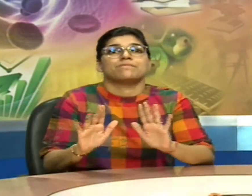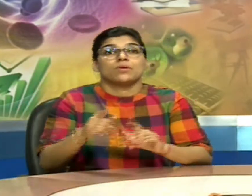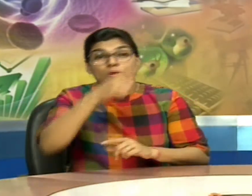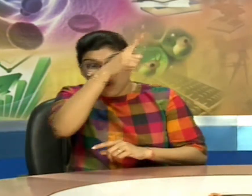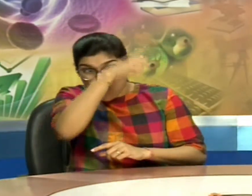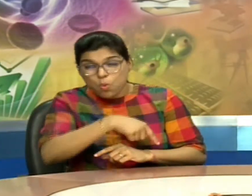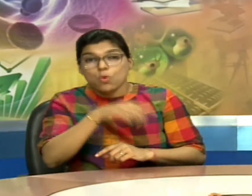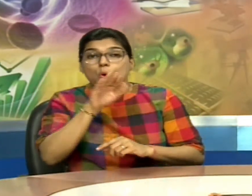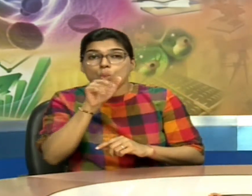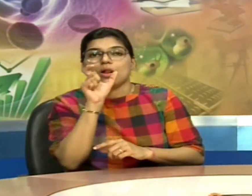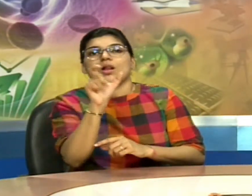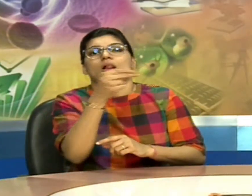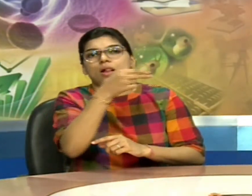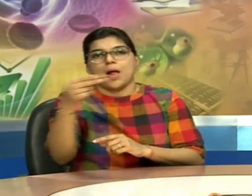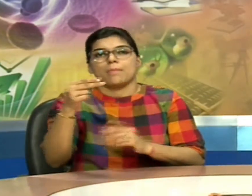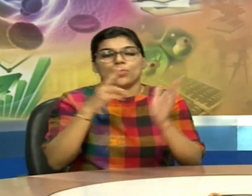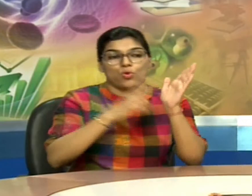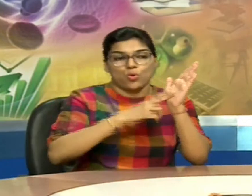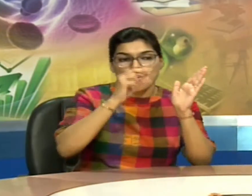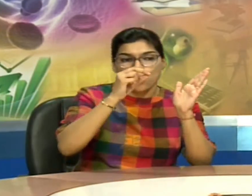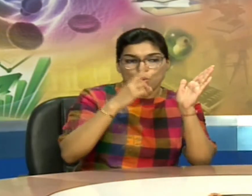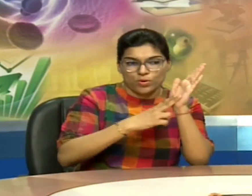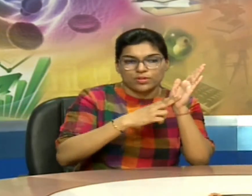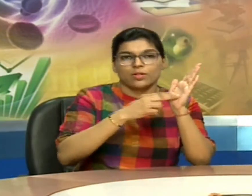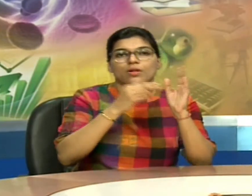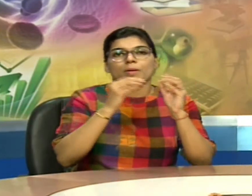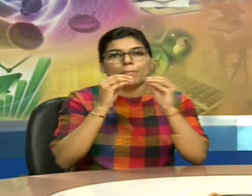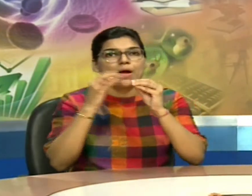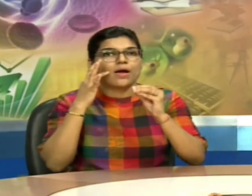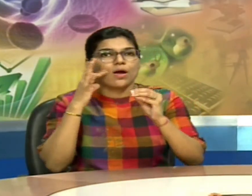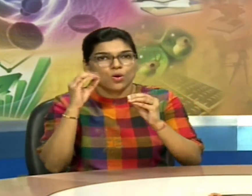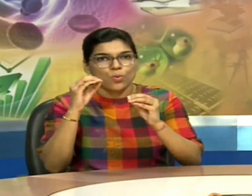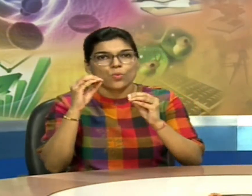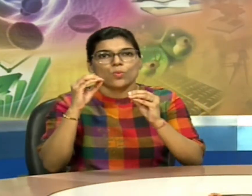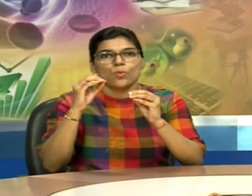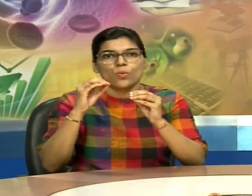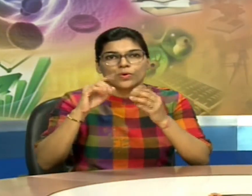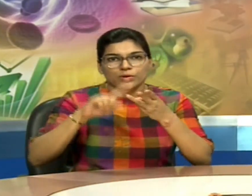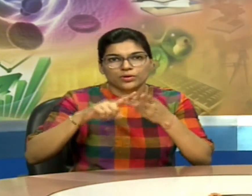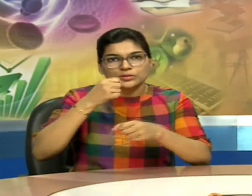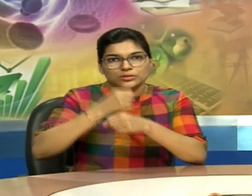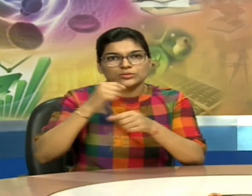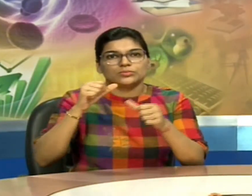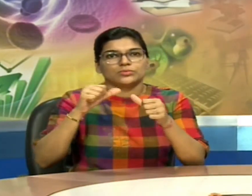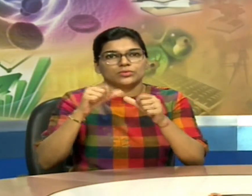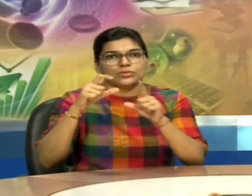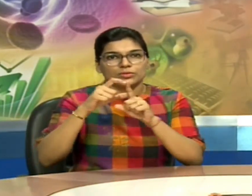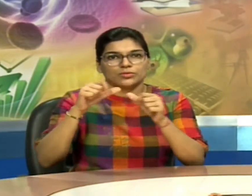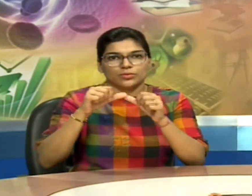decompose, to biodegrade. So, all these things are known as non-biodegradable